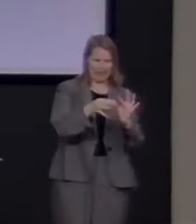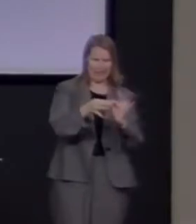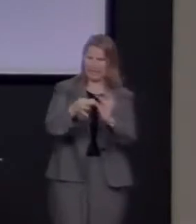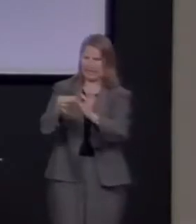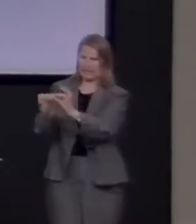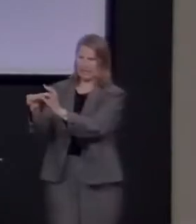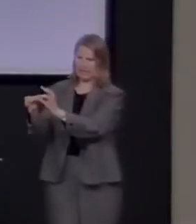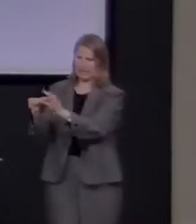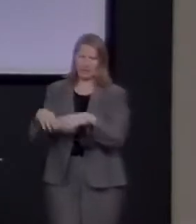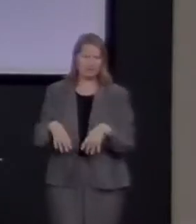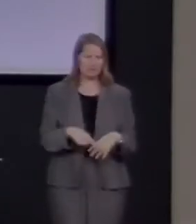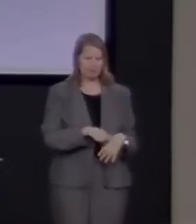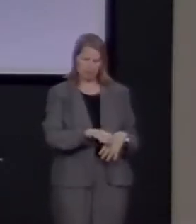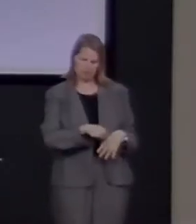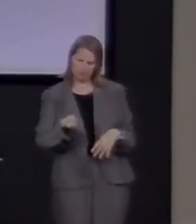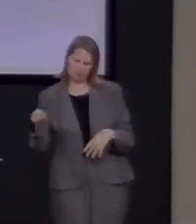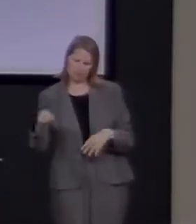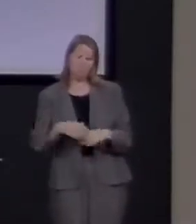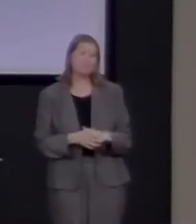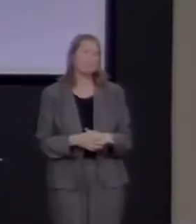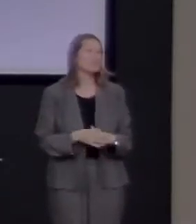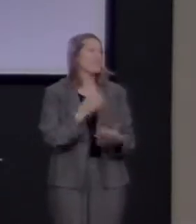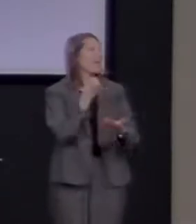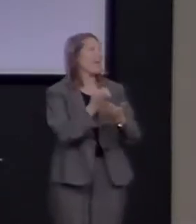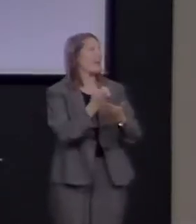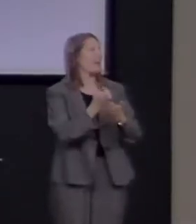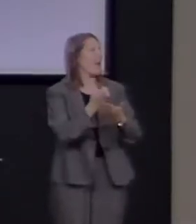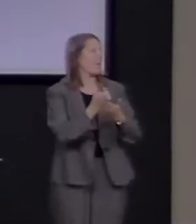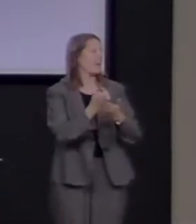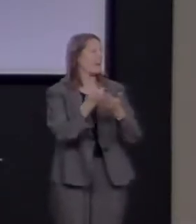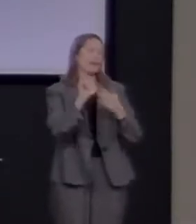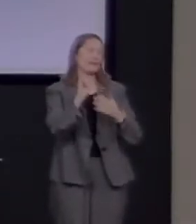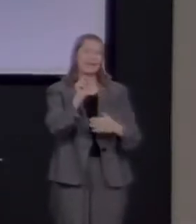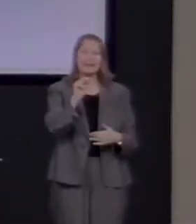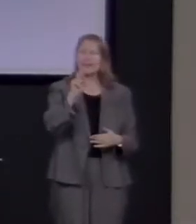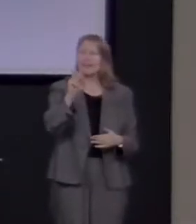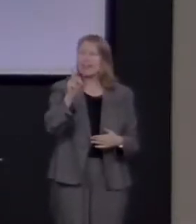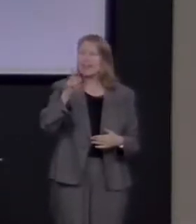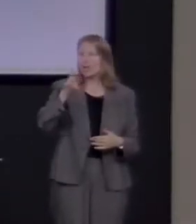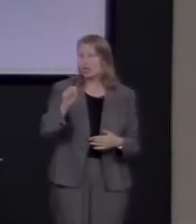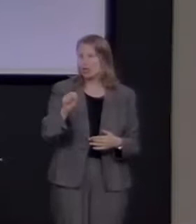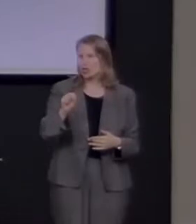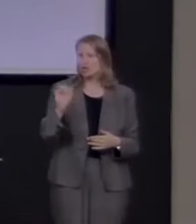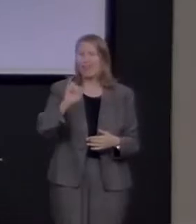educational achievement over time to economic indicators such as the gross